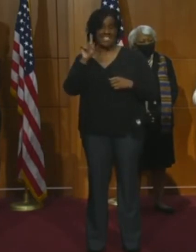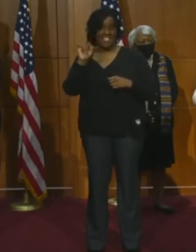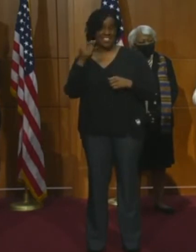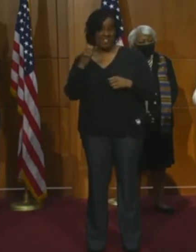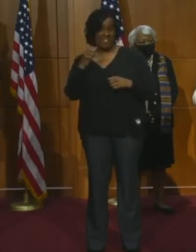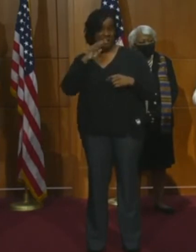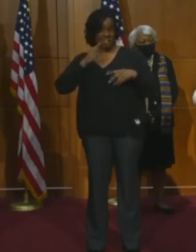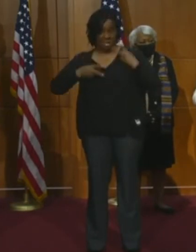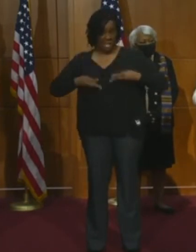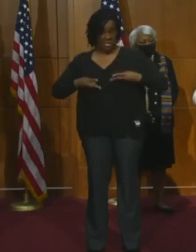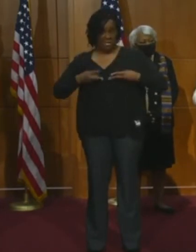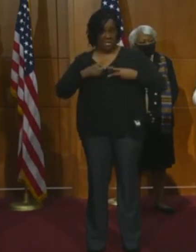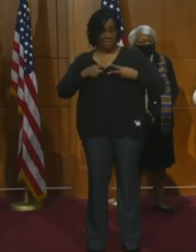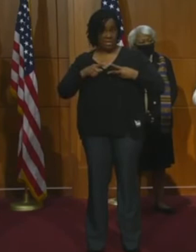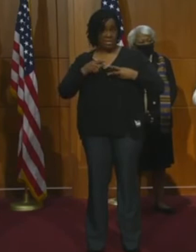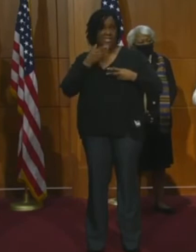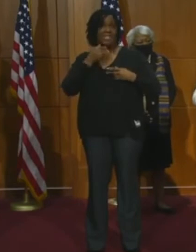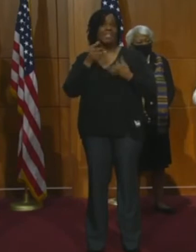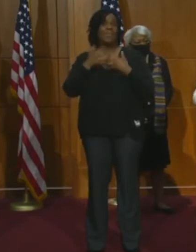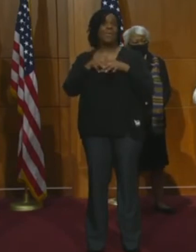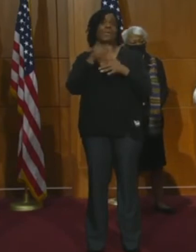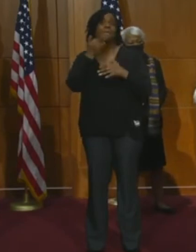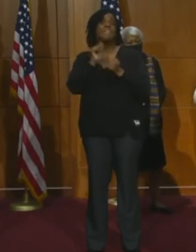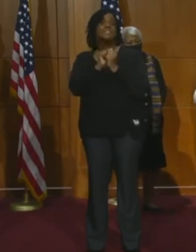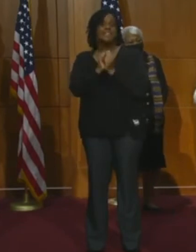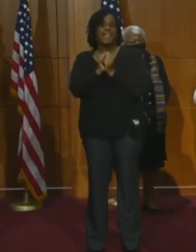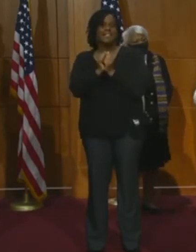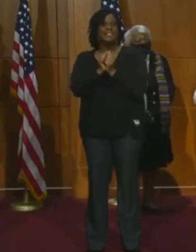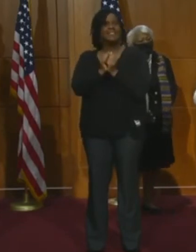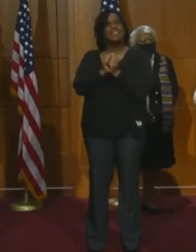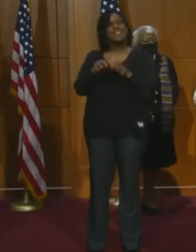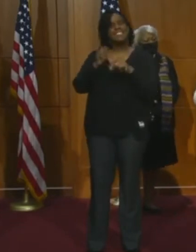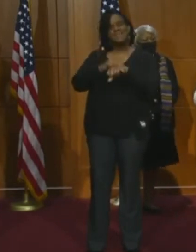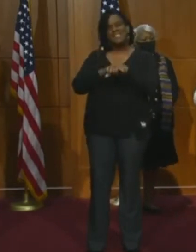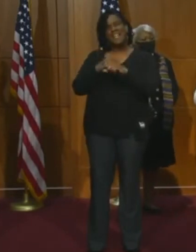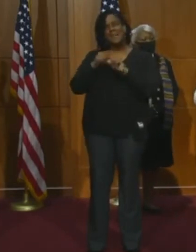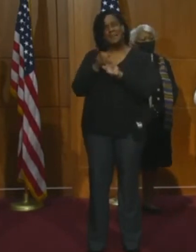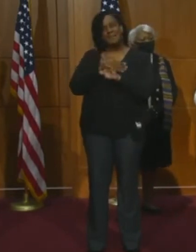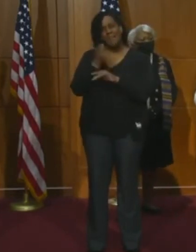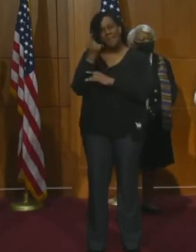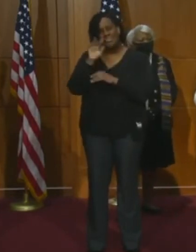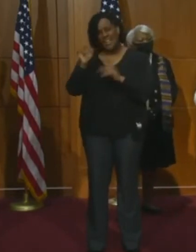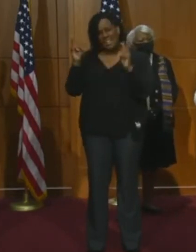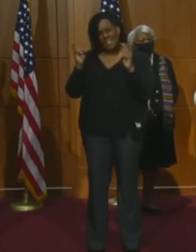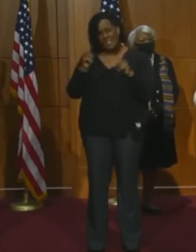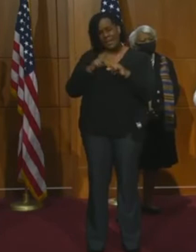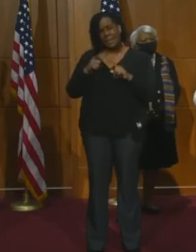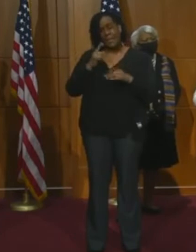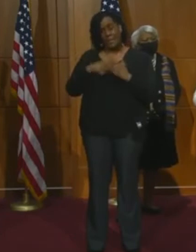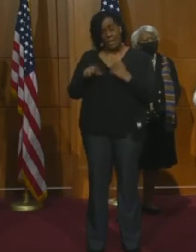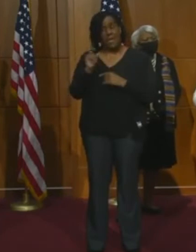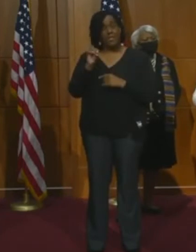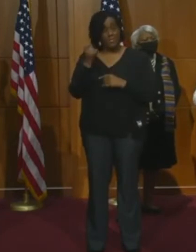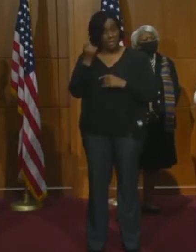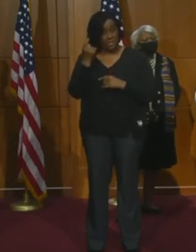but in the end, they work best together. It took a while to understand that. But what I do